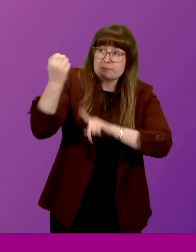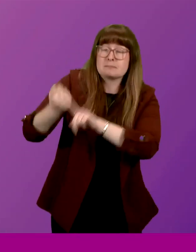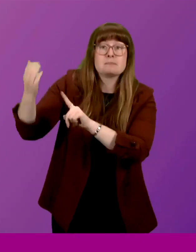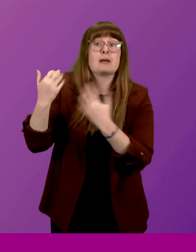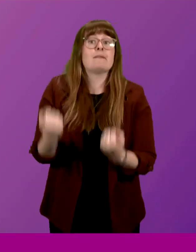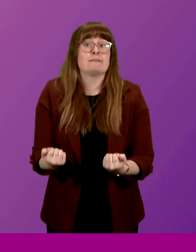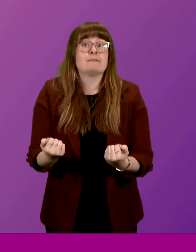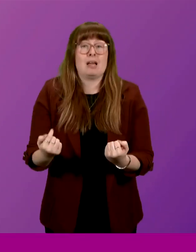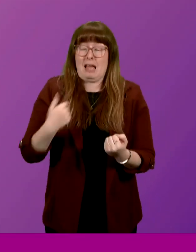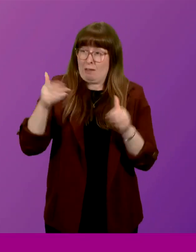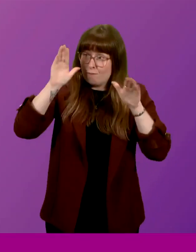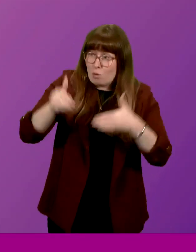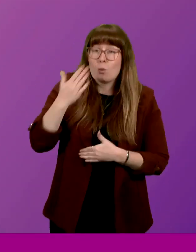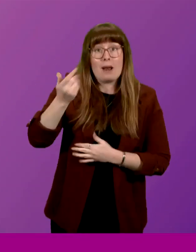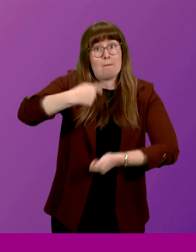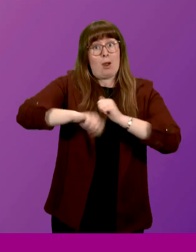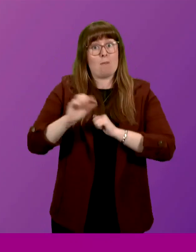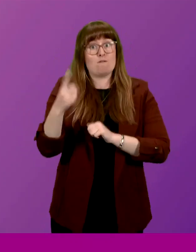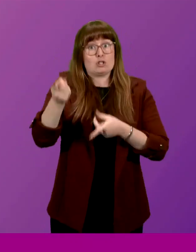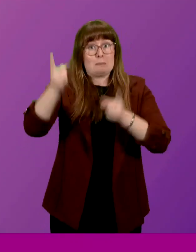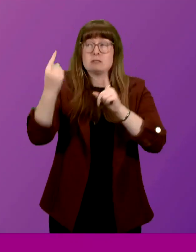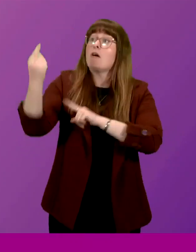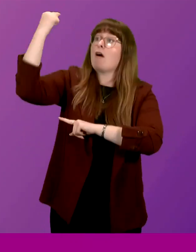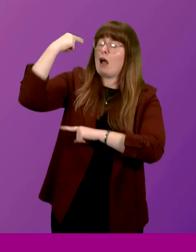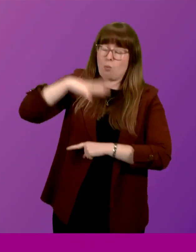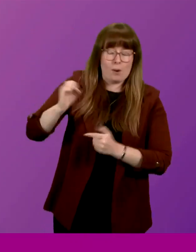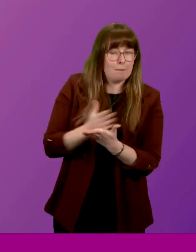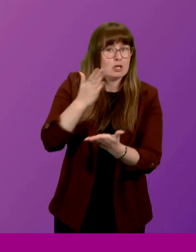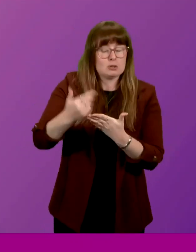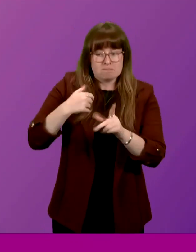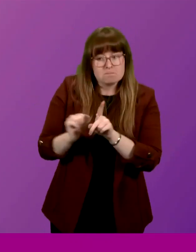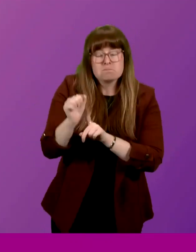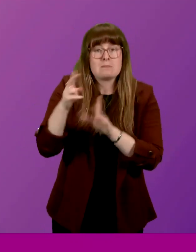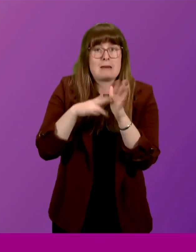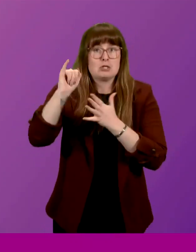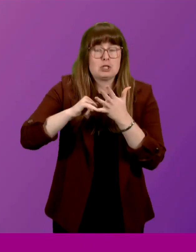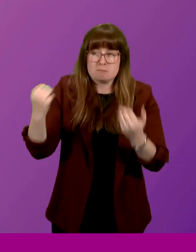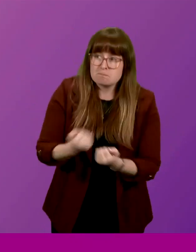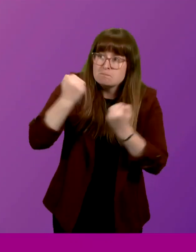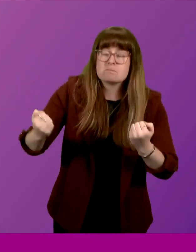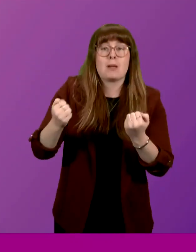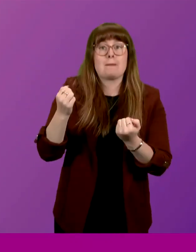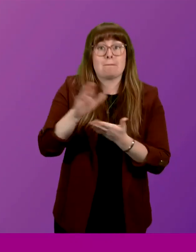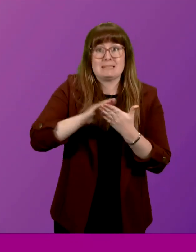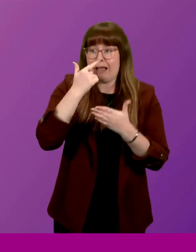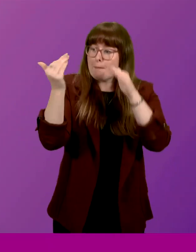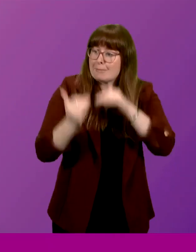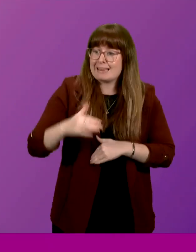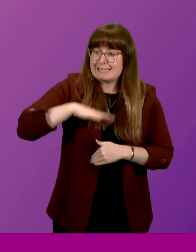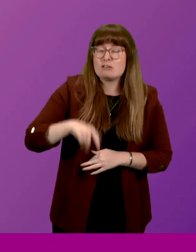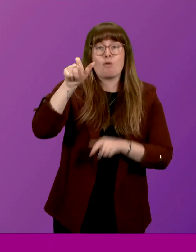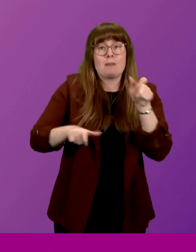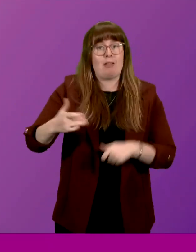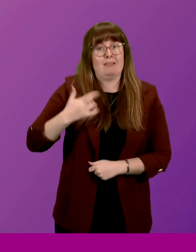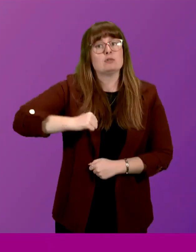I've focused, since I became First Minister, on ensuring that I strengthen the National Health Service to ensure it meets the needs of the people